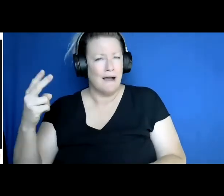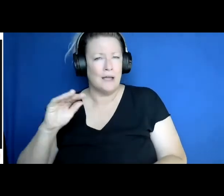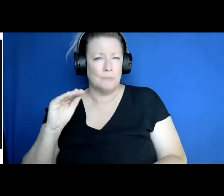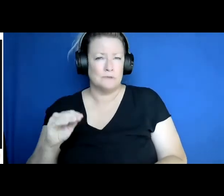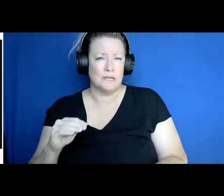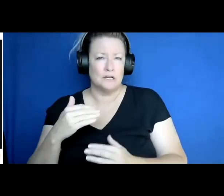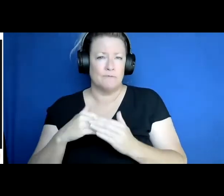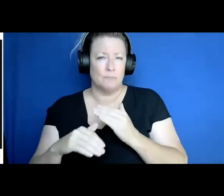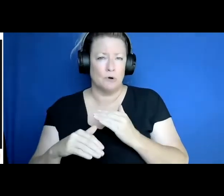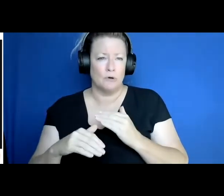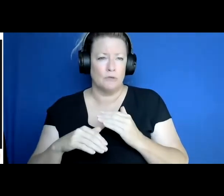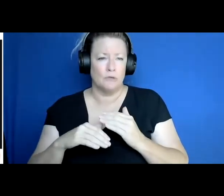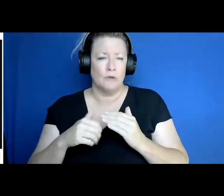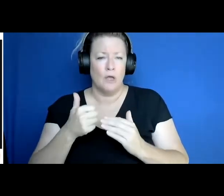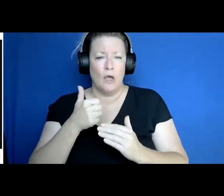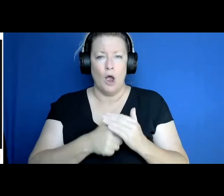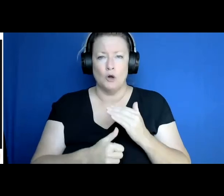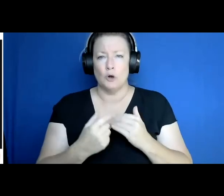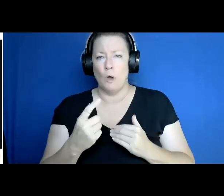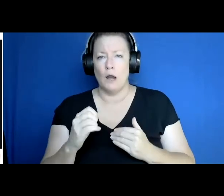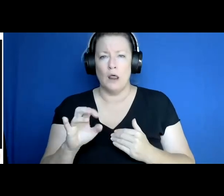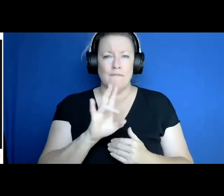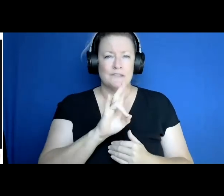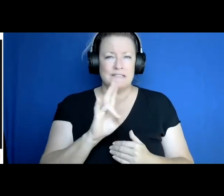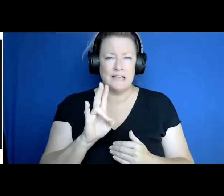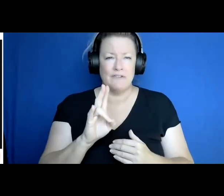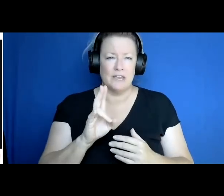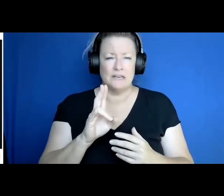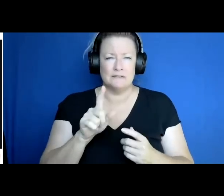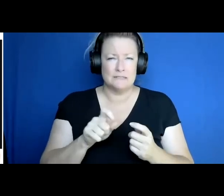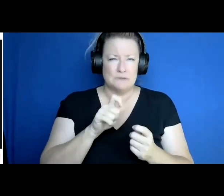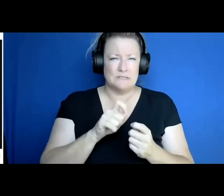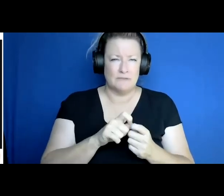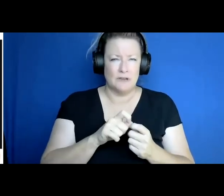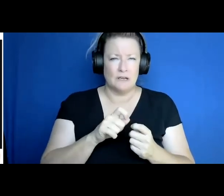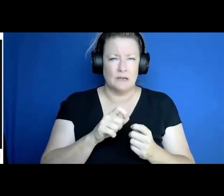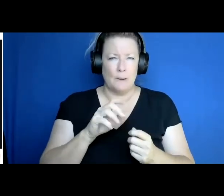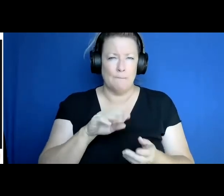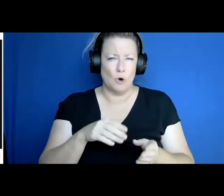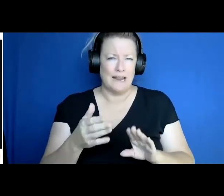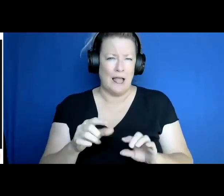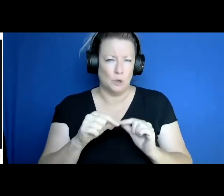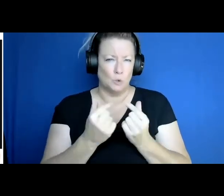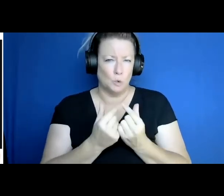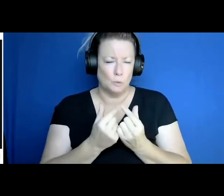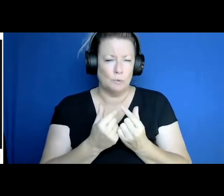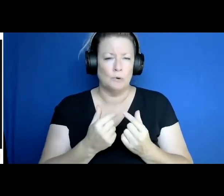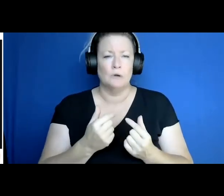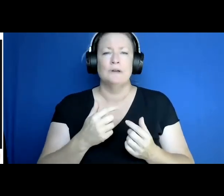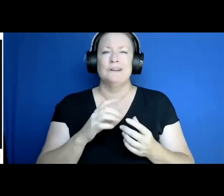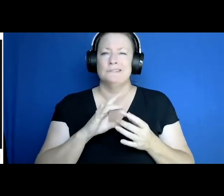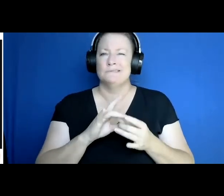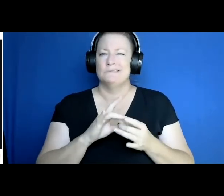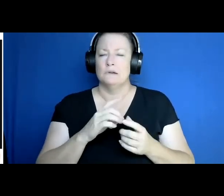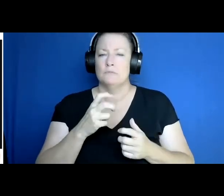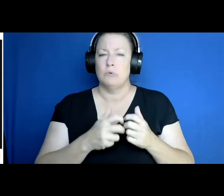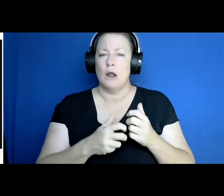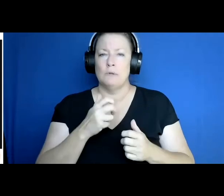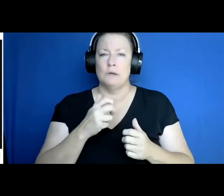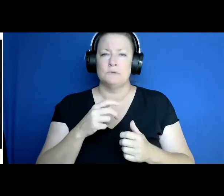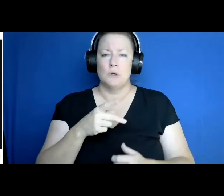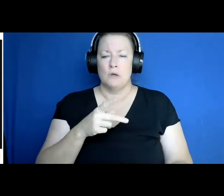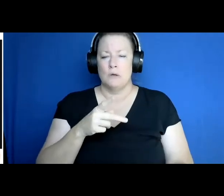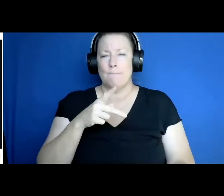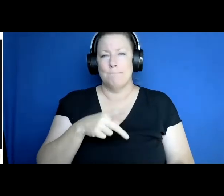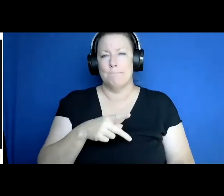one of the 7 birth weight specific mortality groups, which indicates problems related to perinatal or